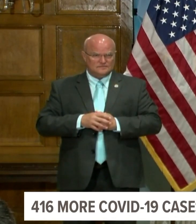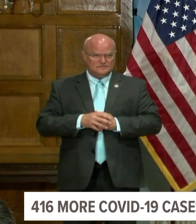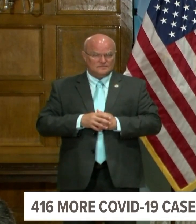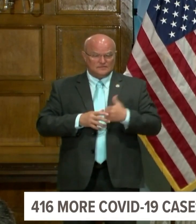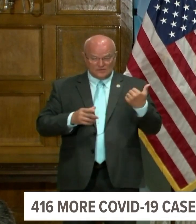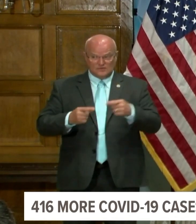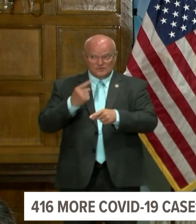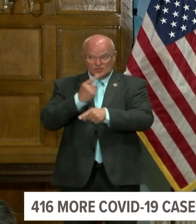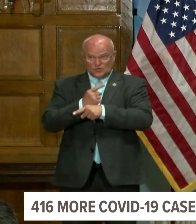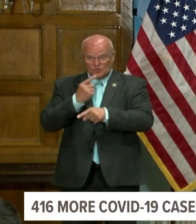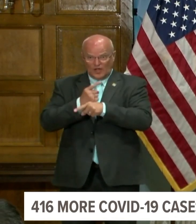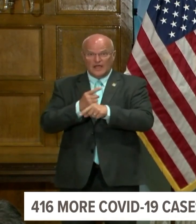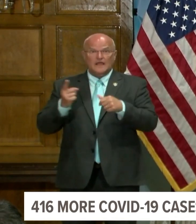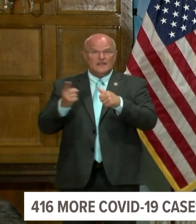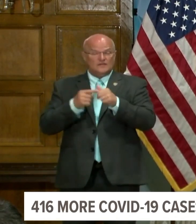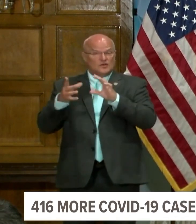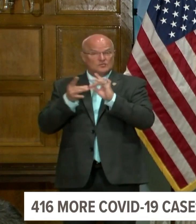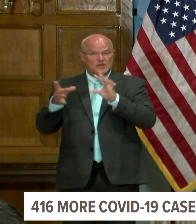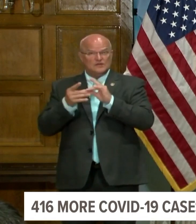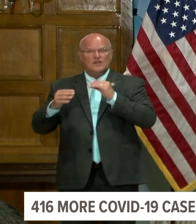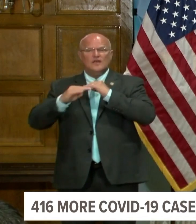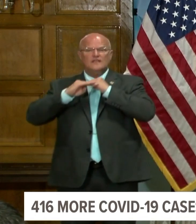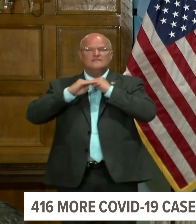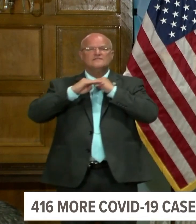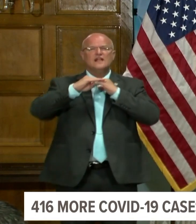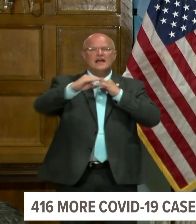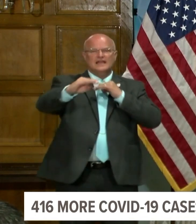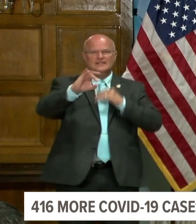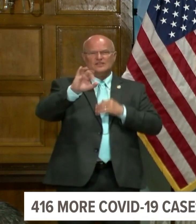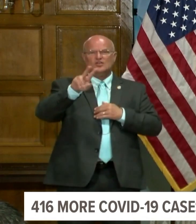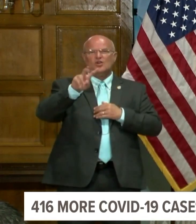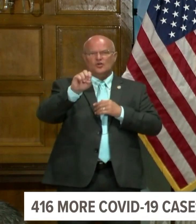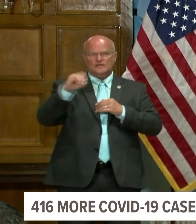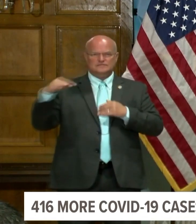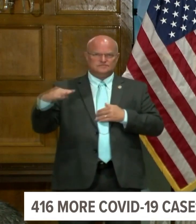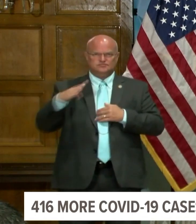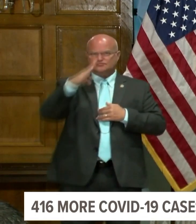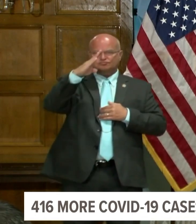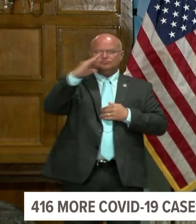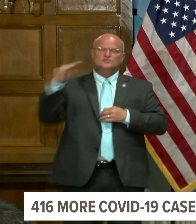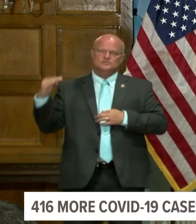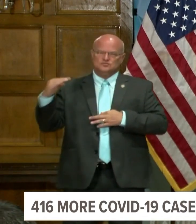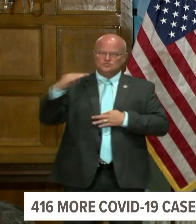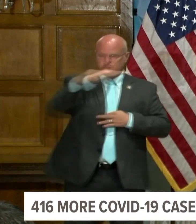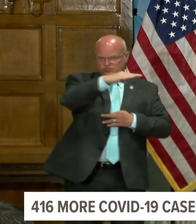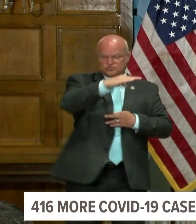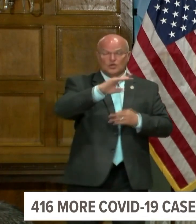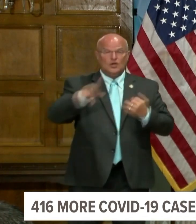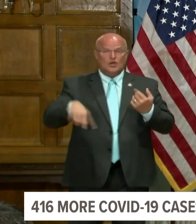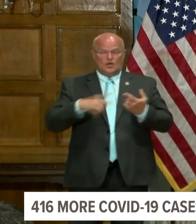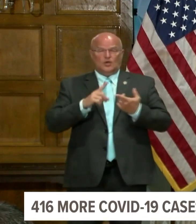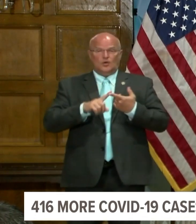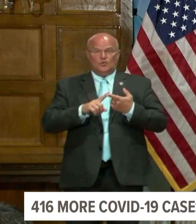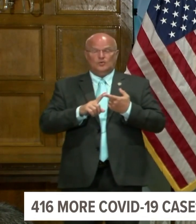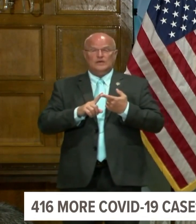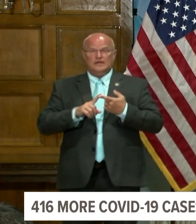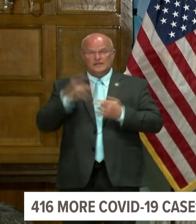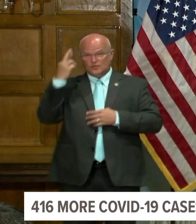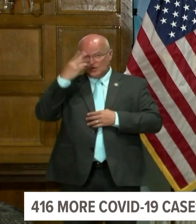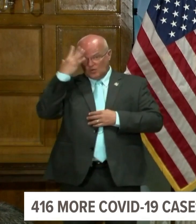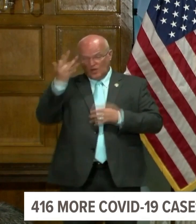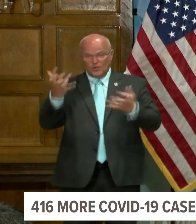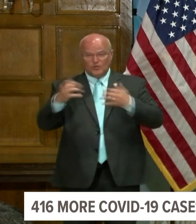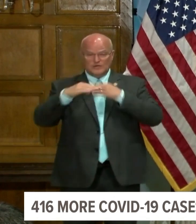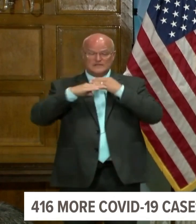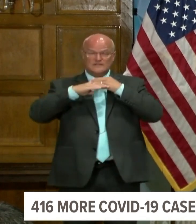Well, you're right. The first message was to flatten the curve, and whenever the reason